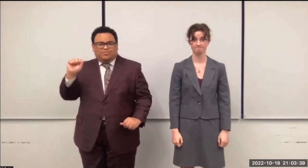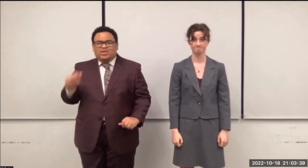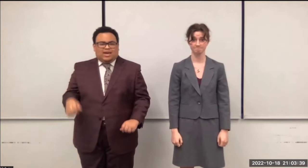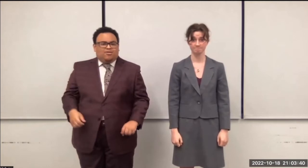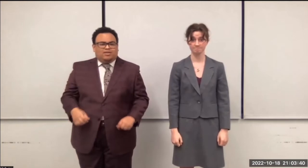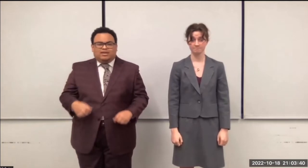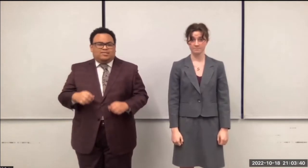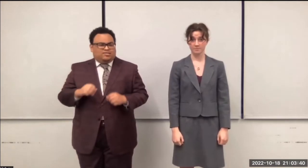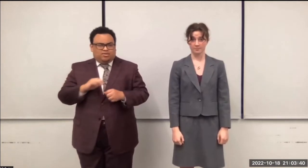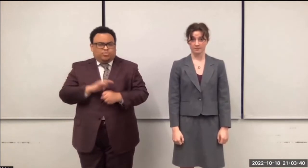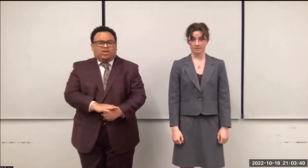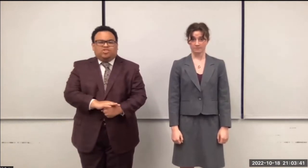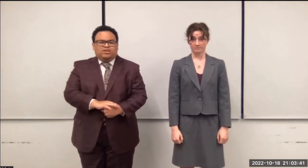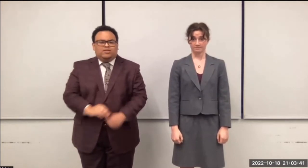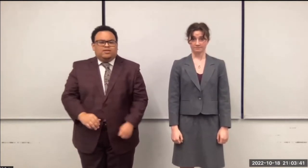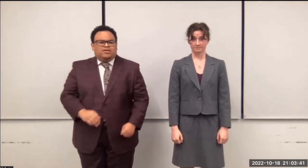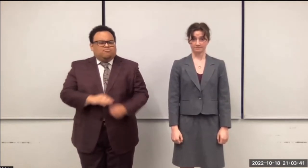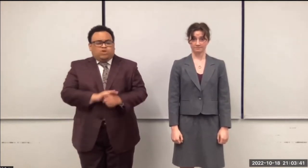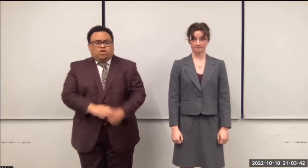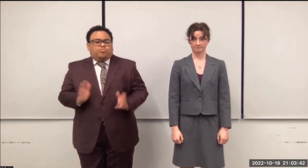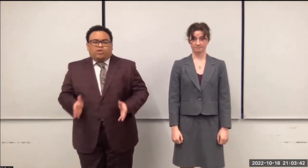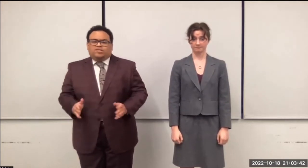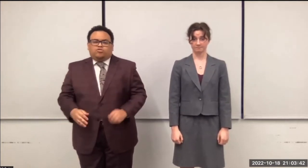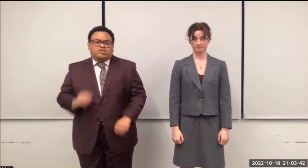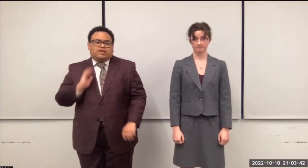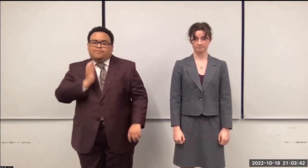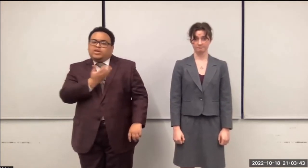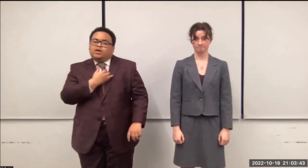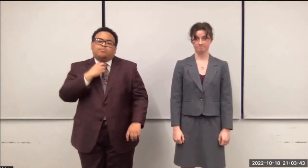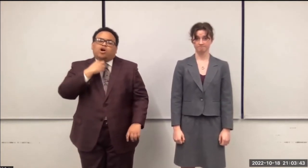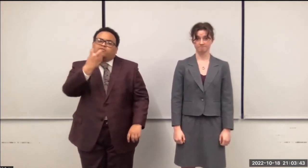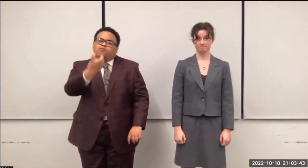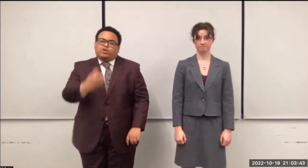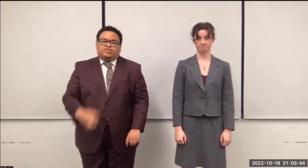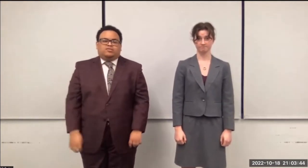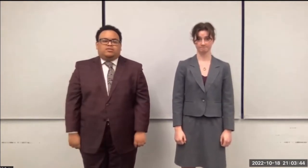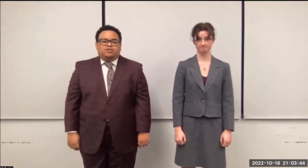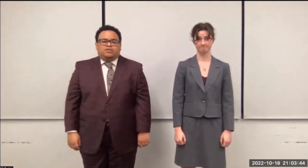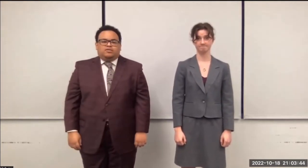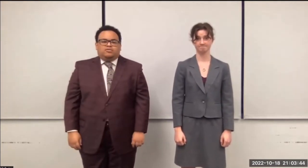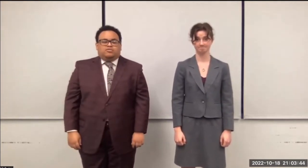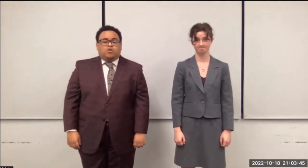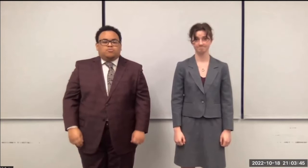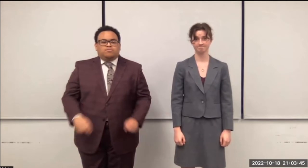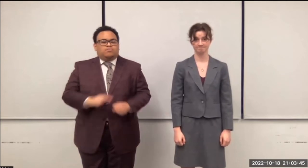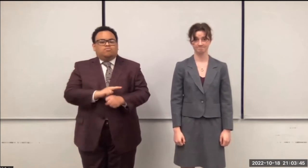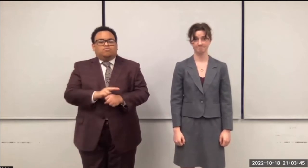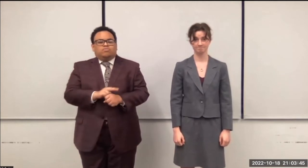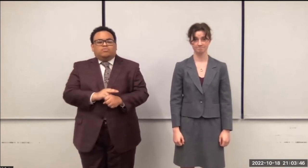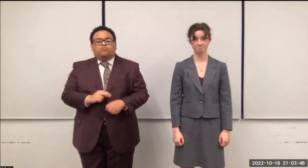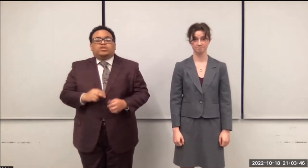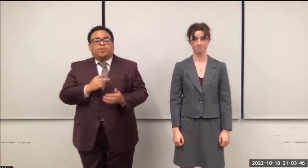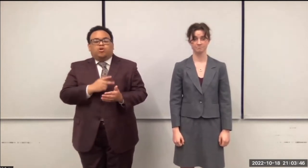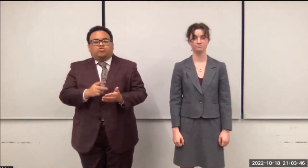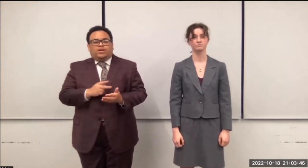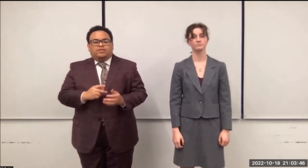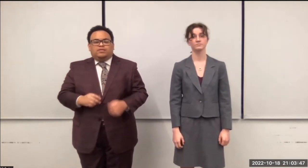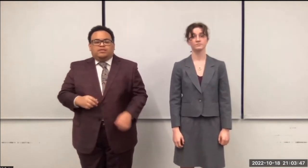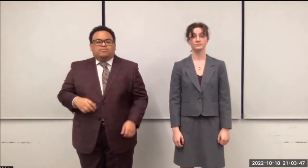out against oppression when our oppressors have become our voice? So, with the poetry,